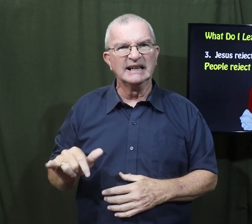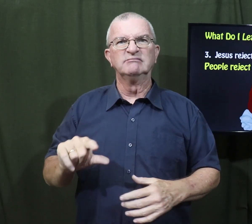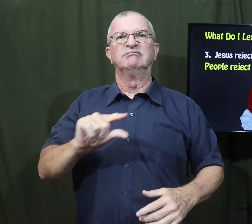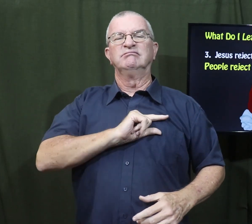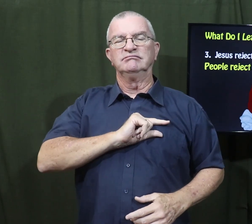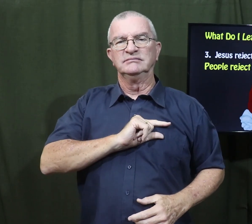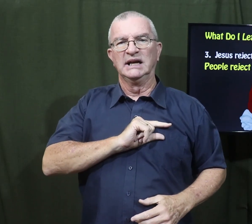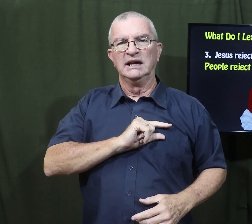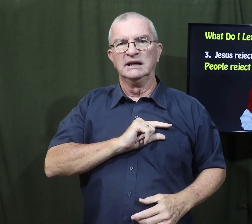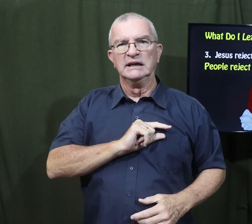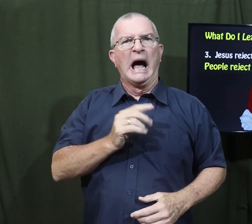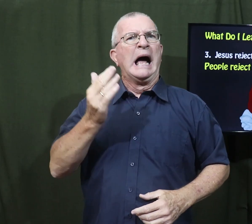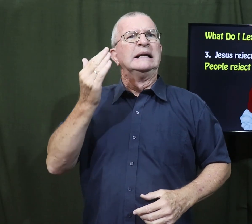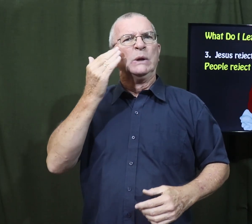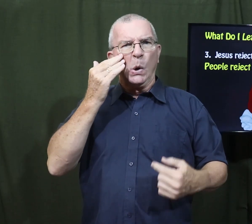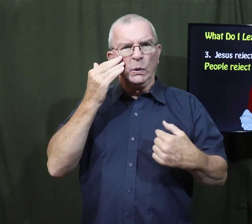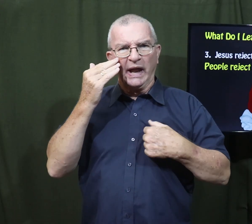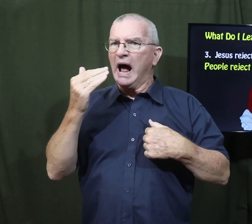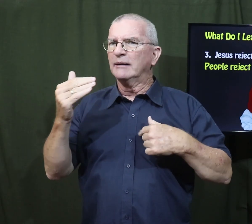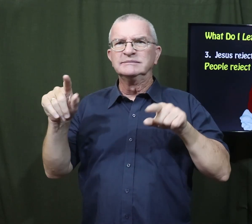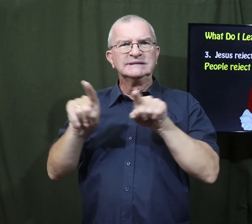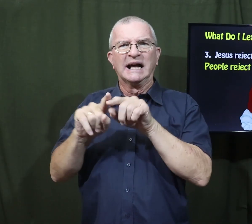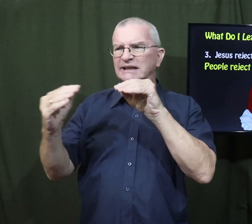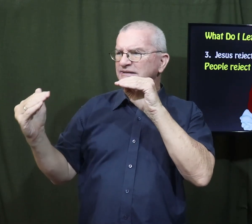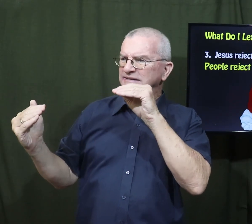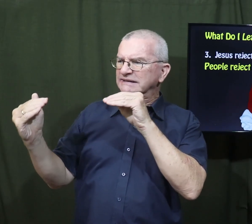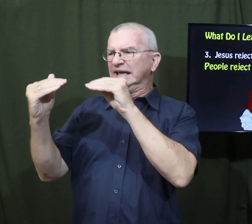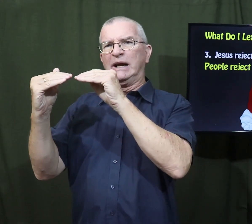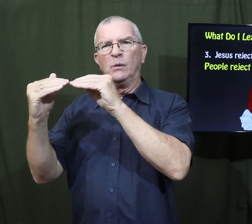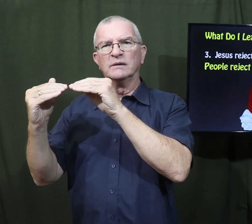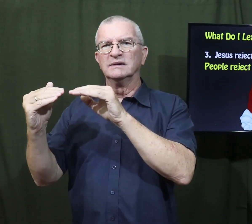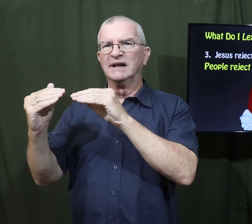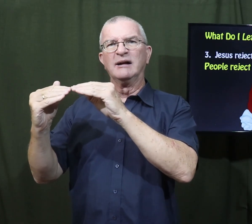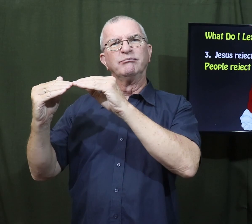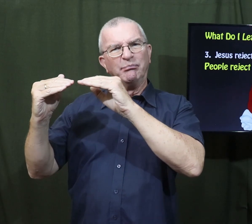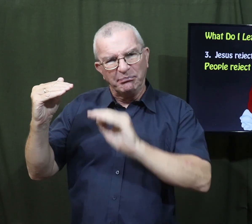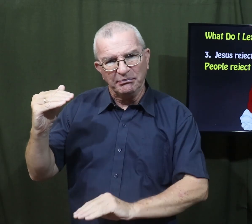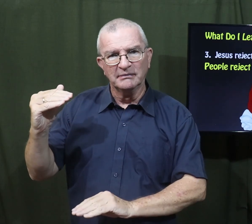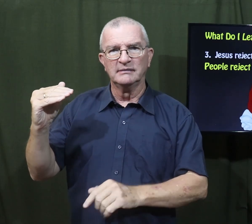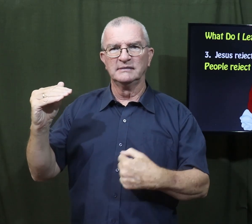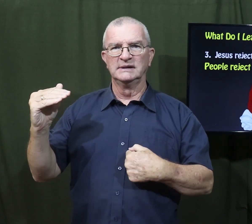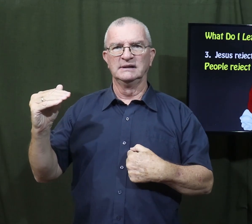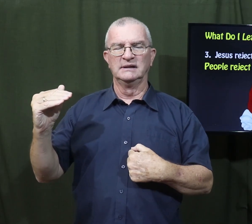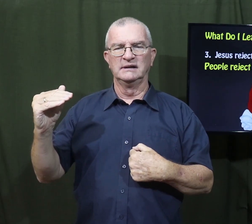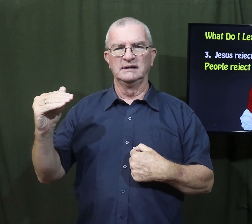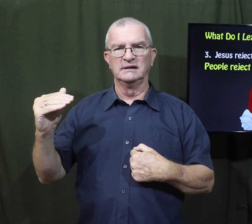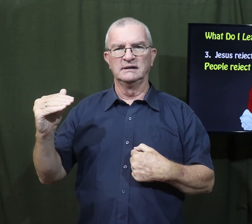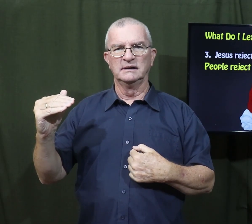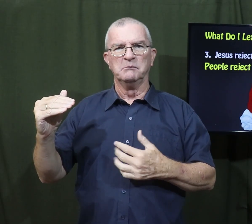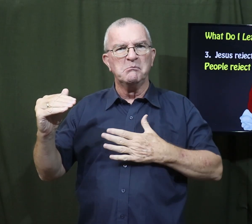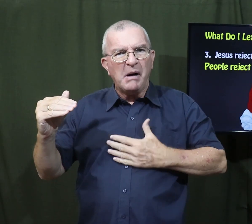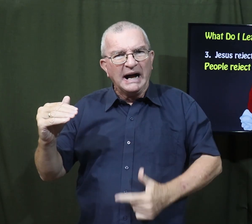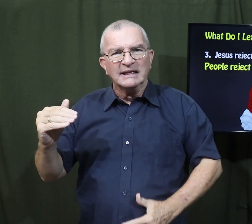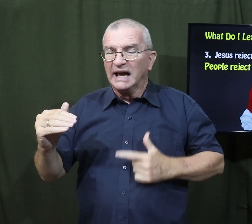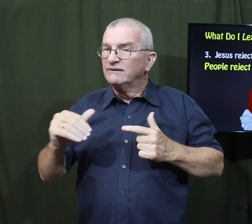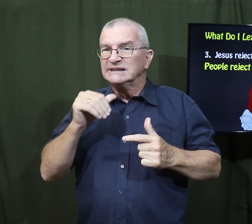that makes them feel guilty. They know, I'm not the same as Jesus. I'm much less than Him. My